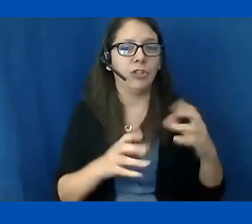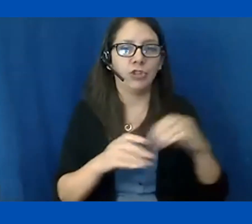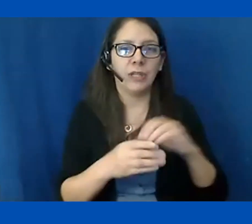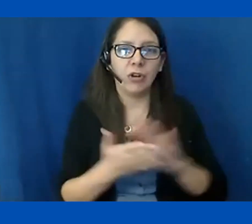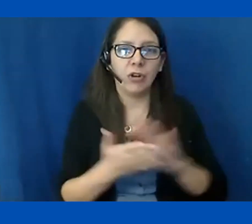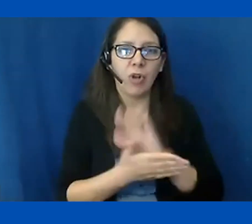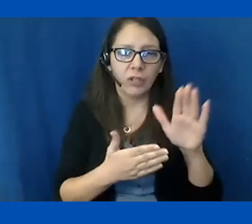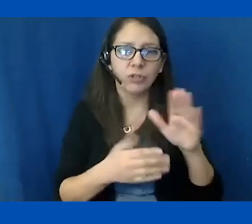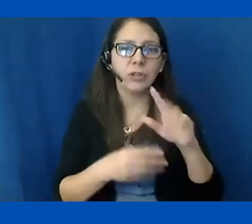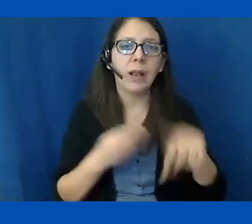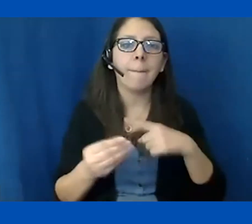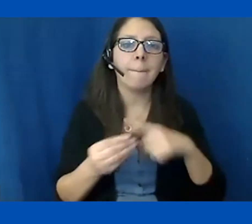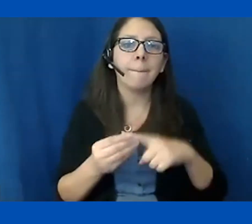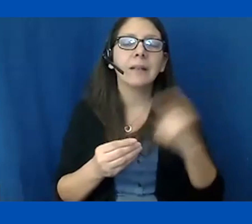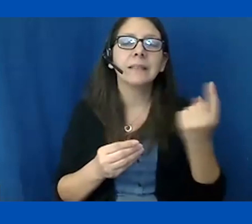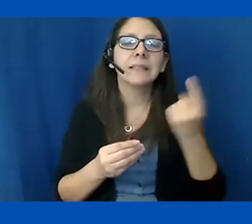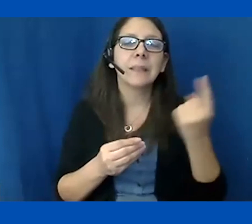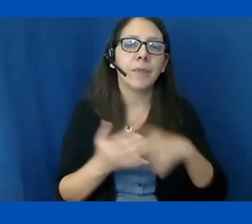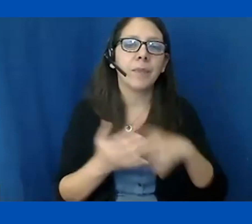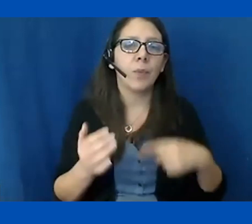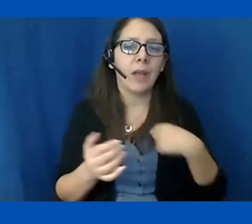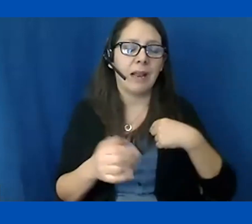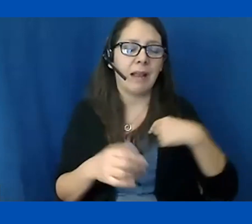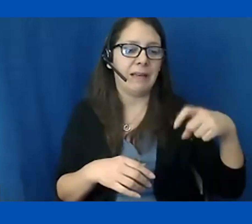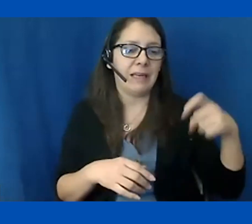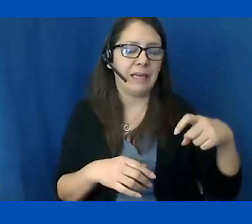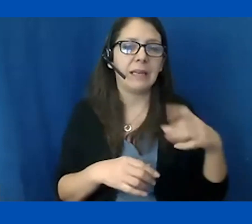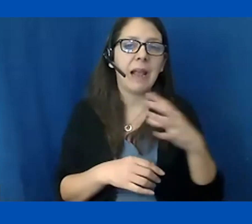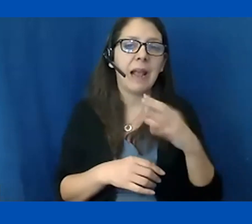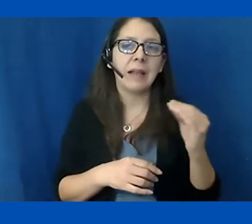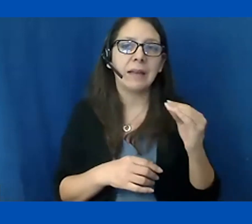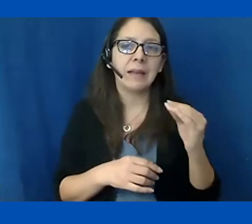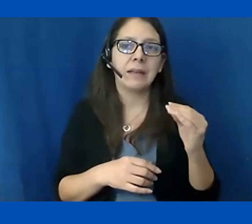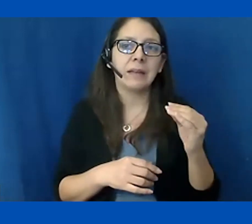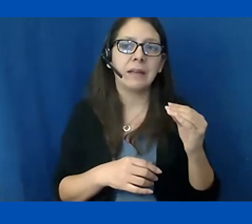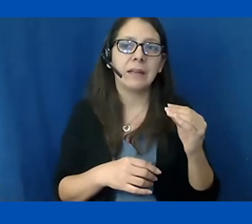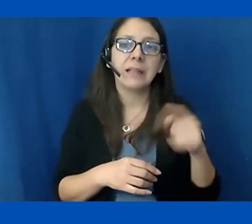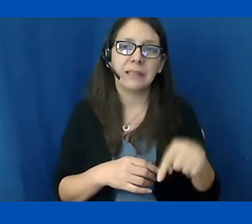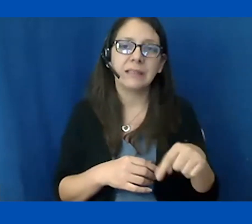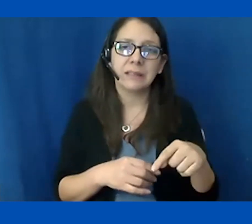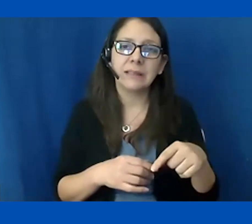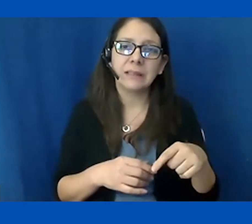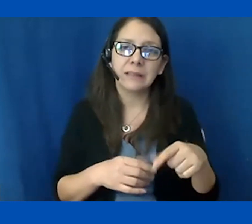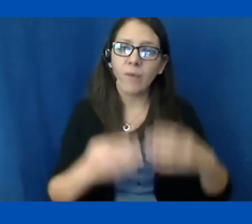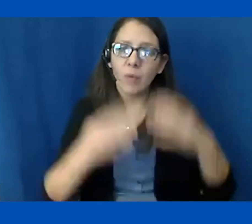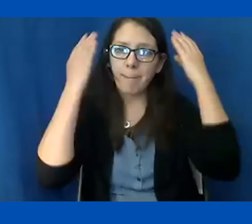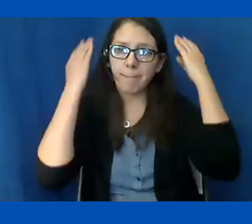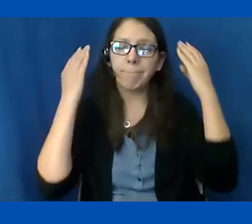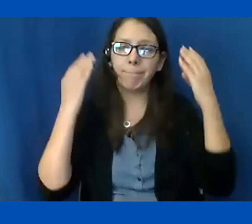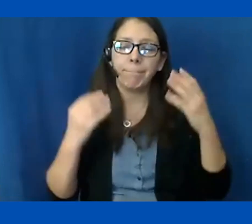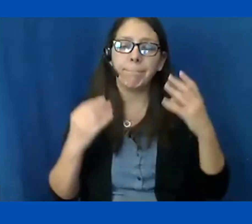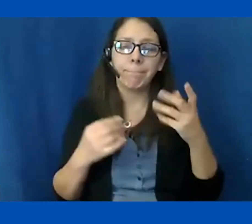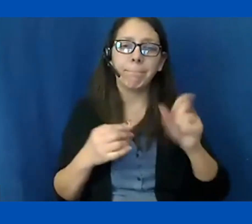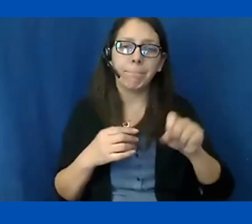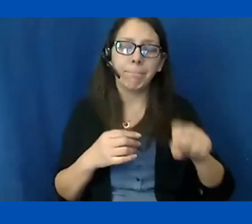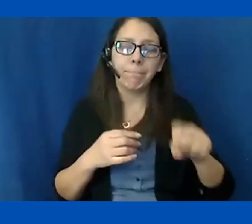about some of the things that I needed. And it was pretty overwhelming and I was nervous to do it, but I knew in